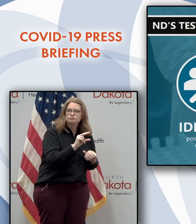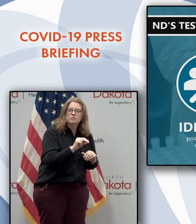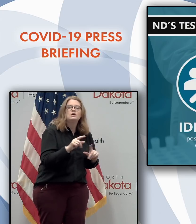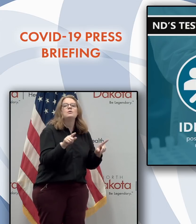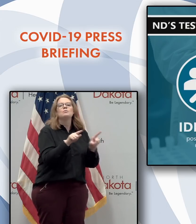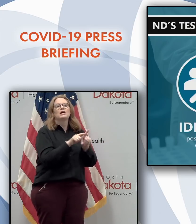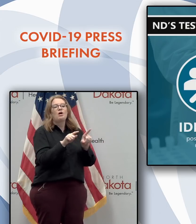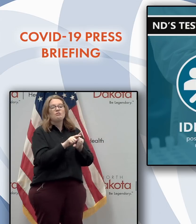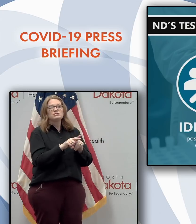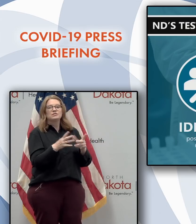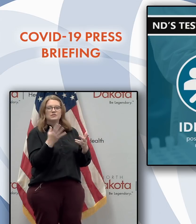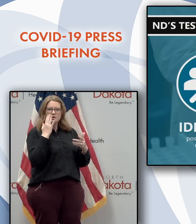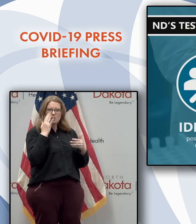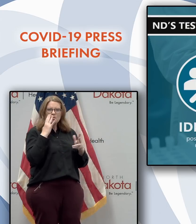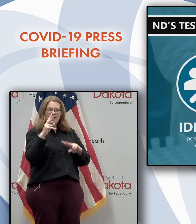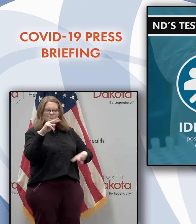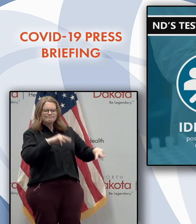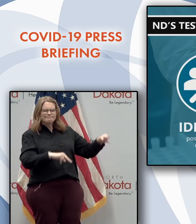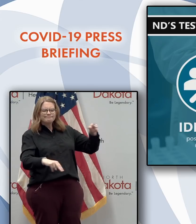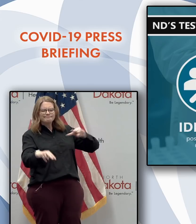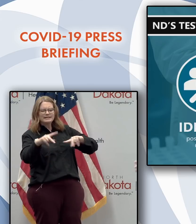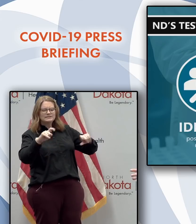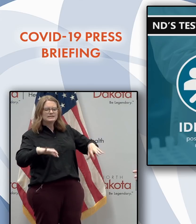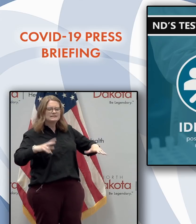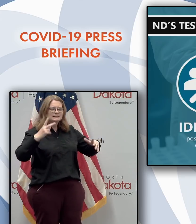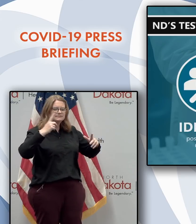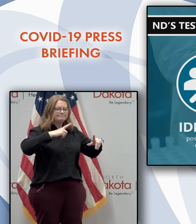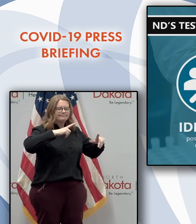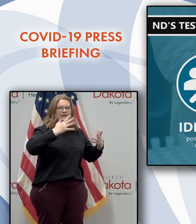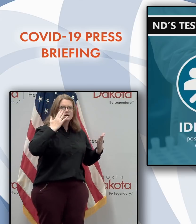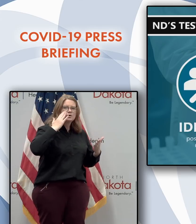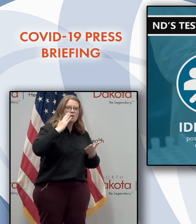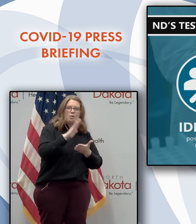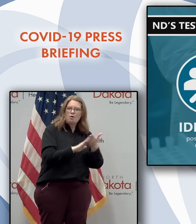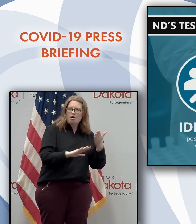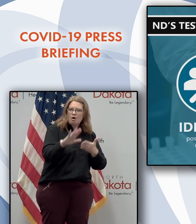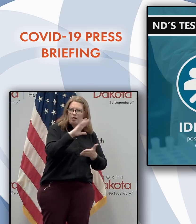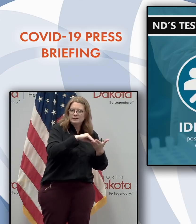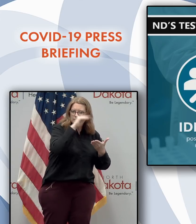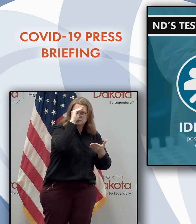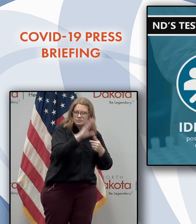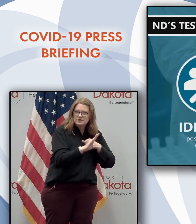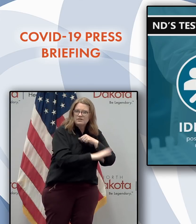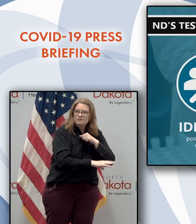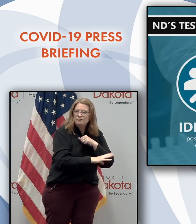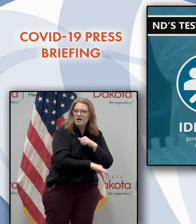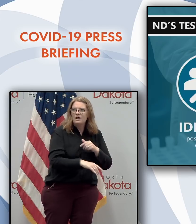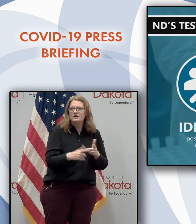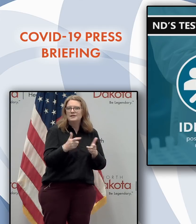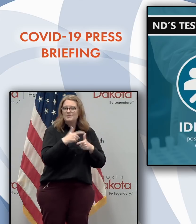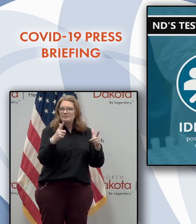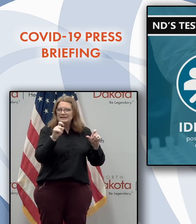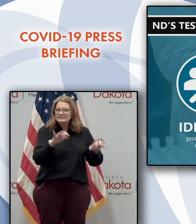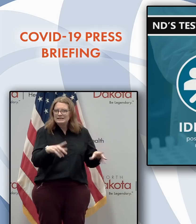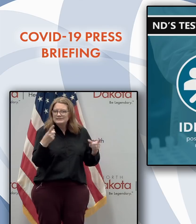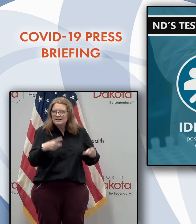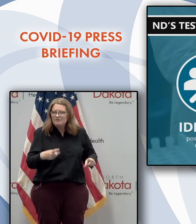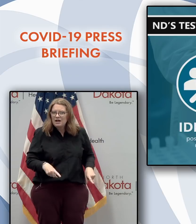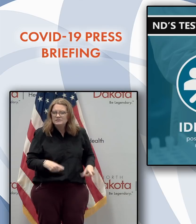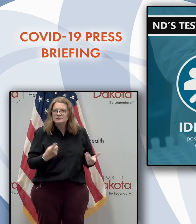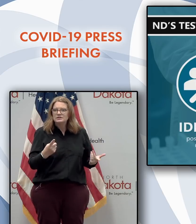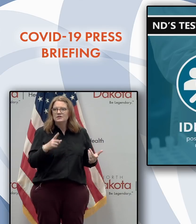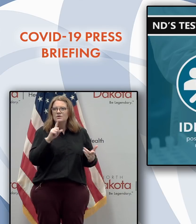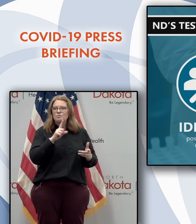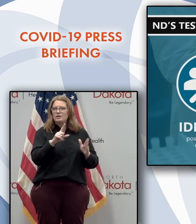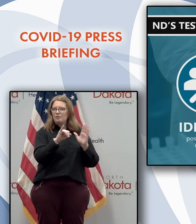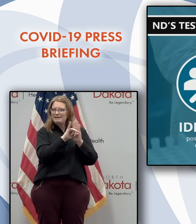larger surveillance testing that we're doing, whether that's going to be college students in the fall, whether it's mass testing events we've been doing throughout this. We want